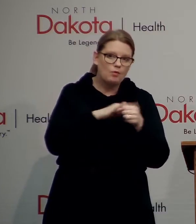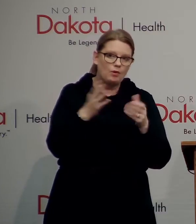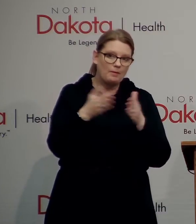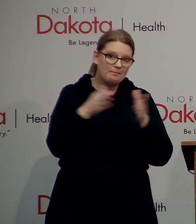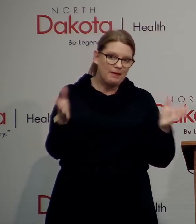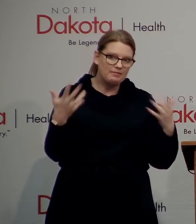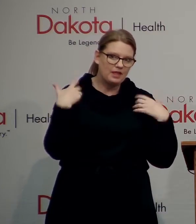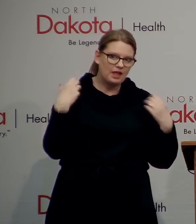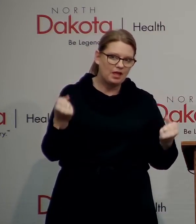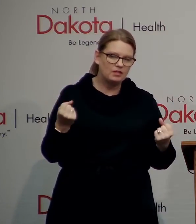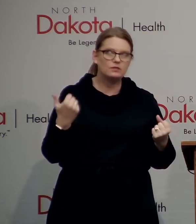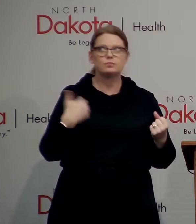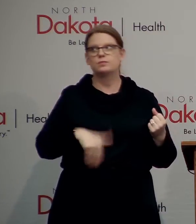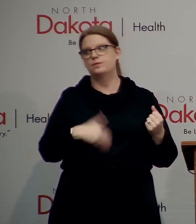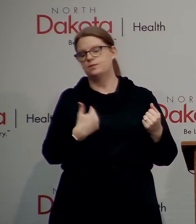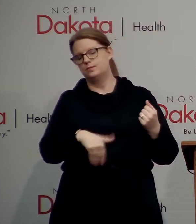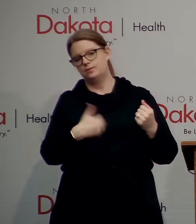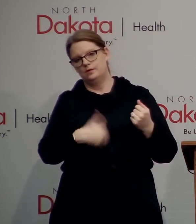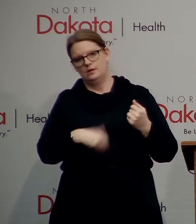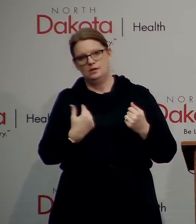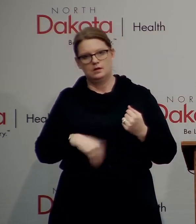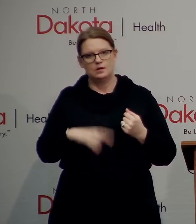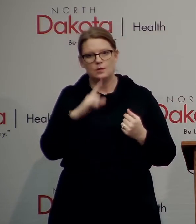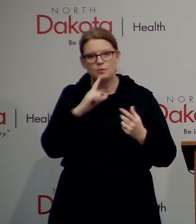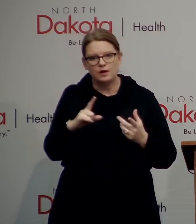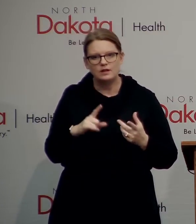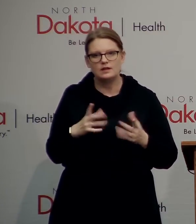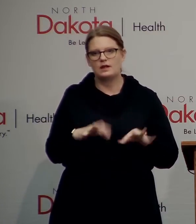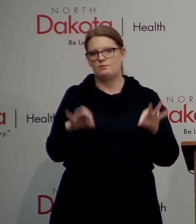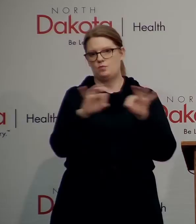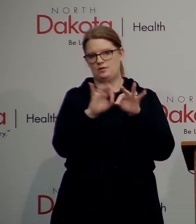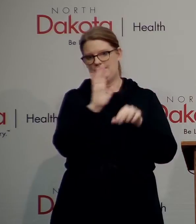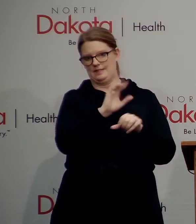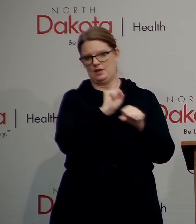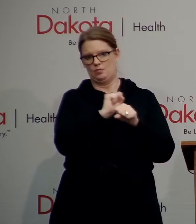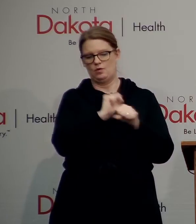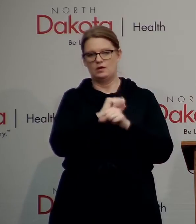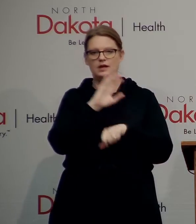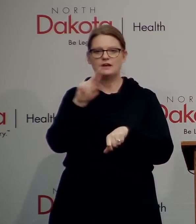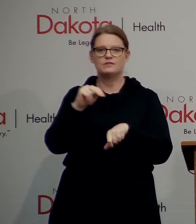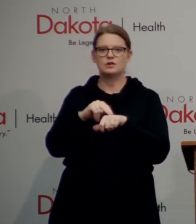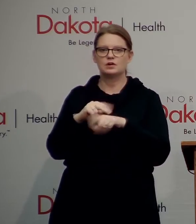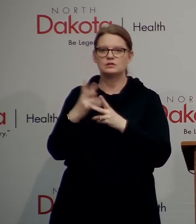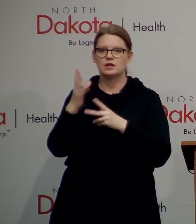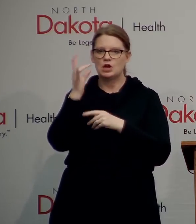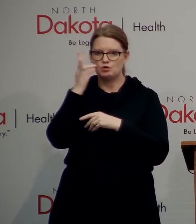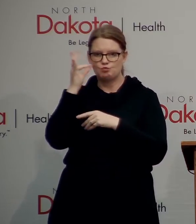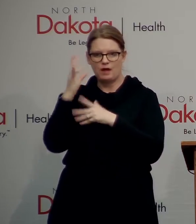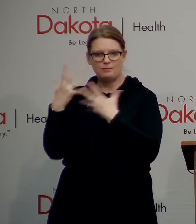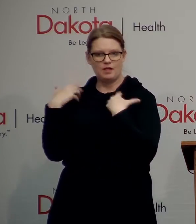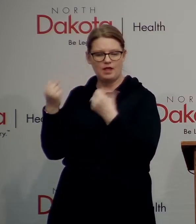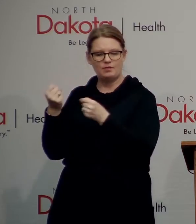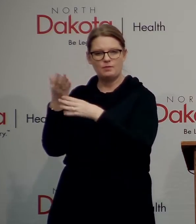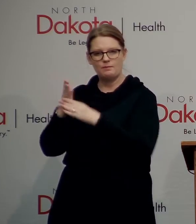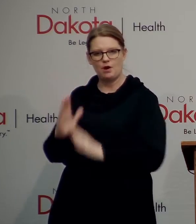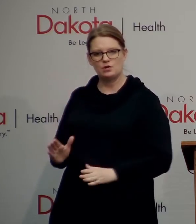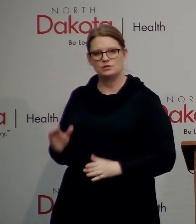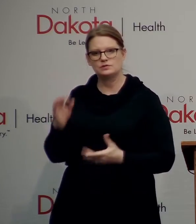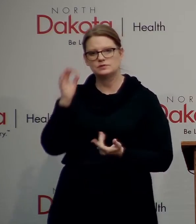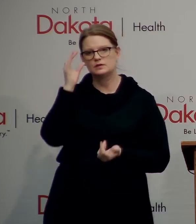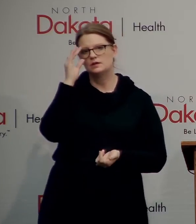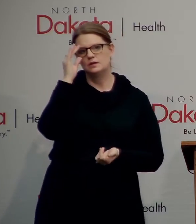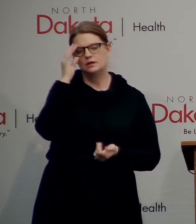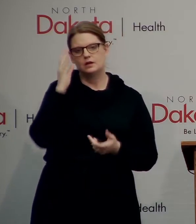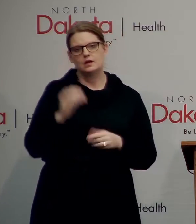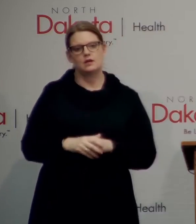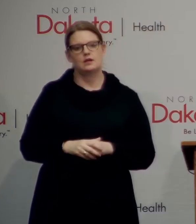been tremendous in some of the work that we're doing at the local level, and of course our tribal health partners. So with that,